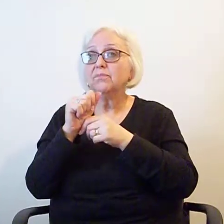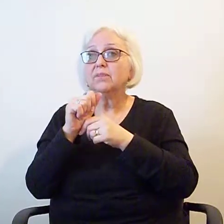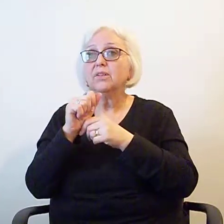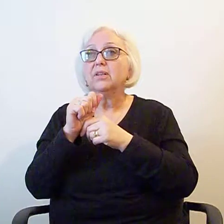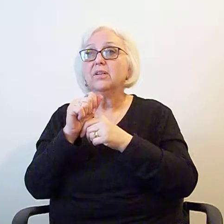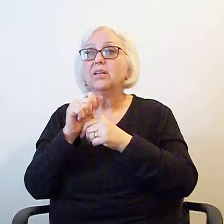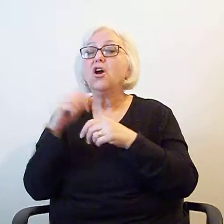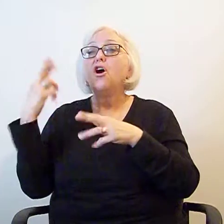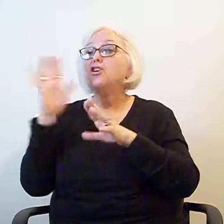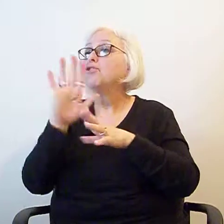religion,